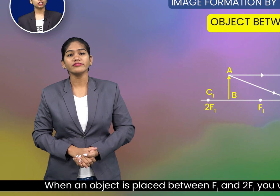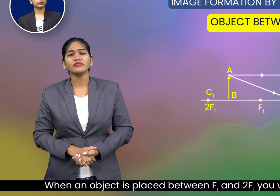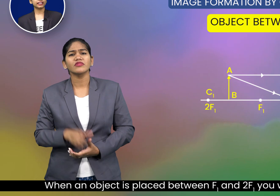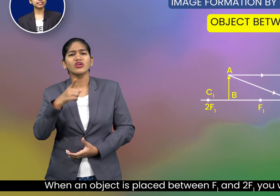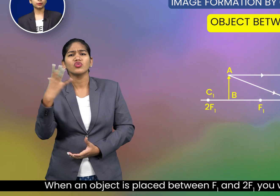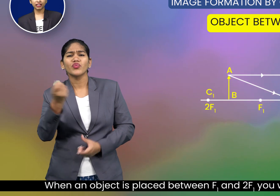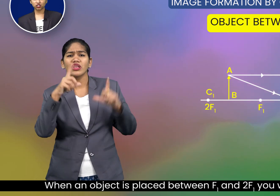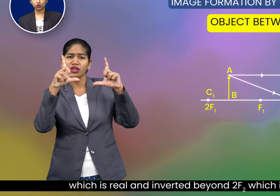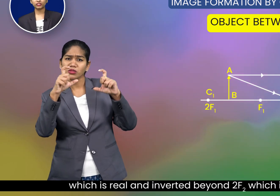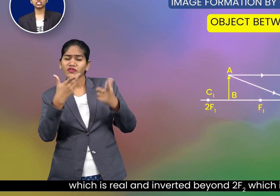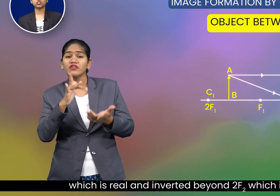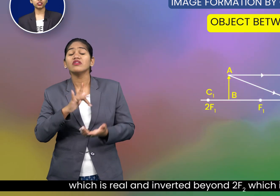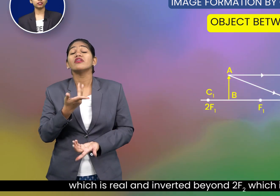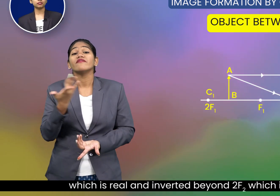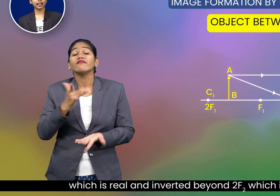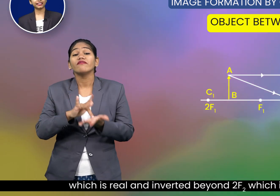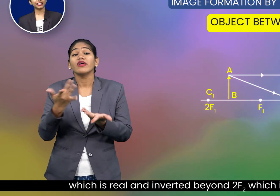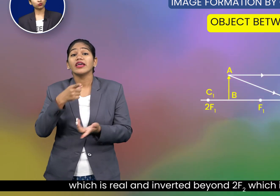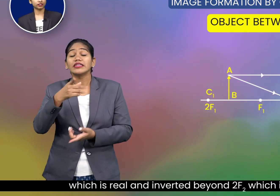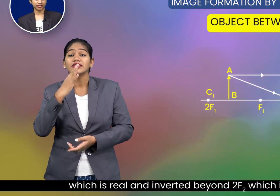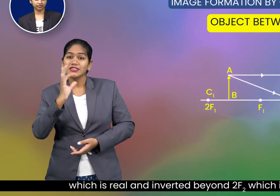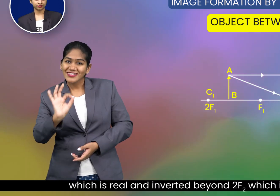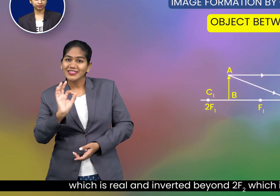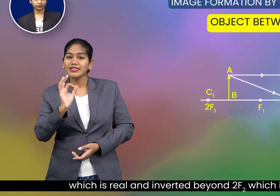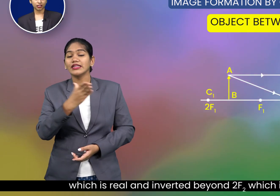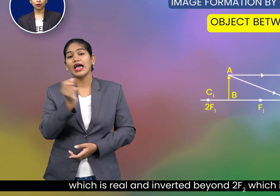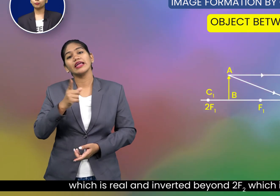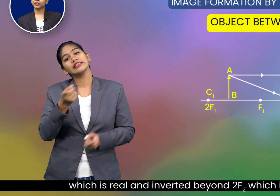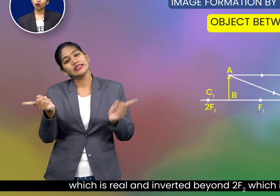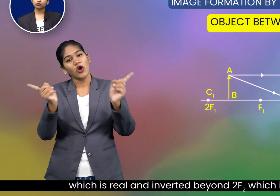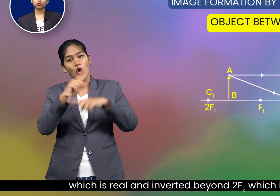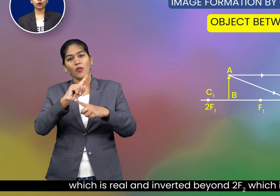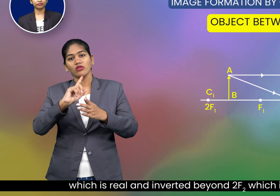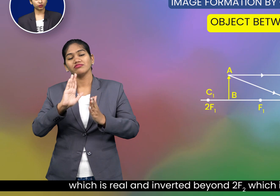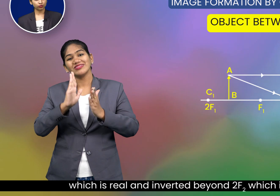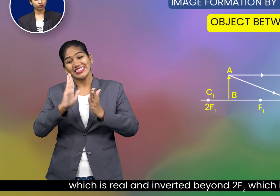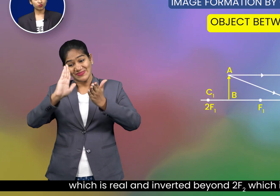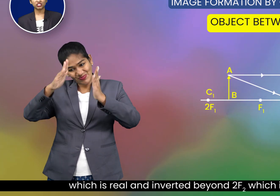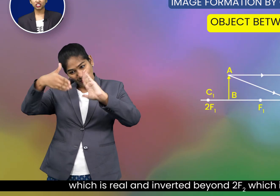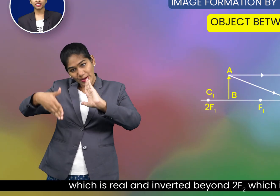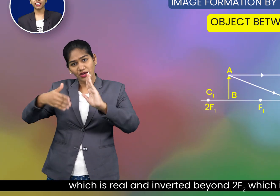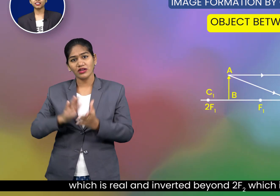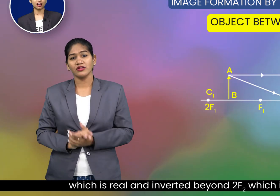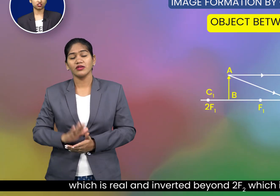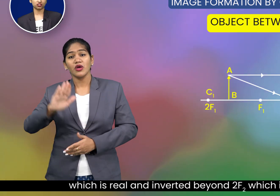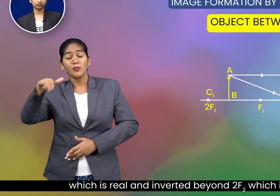you will get an image which is real and inverted beyond 2f2, which is enlarged.